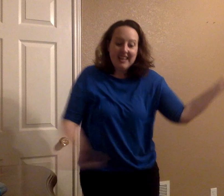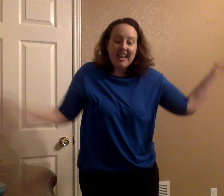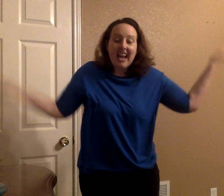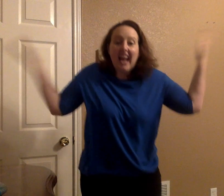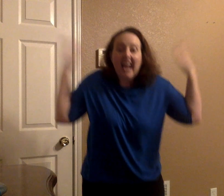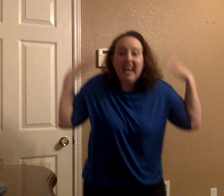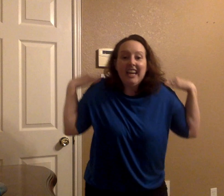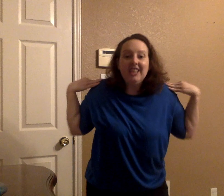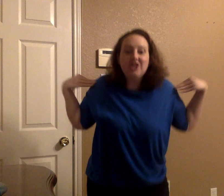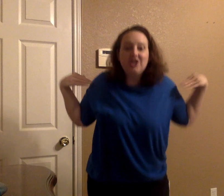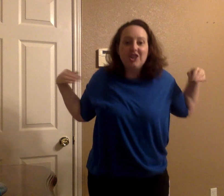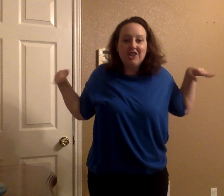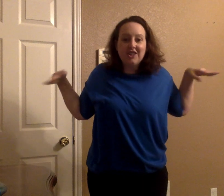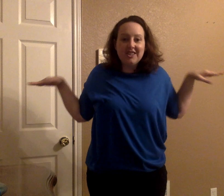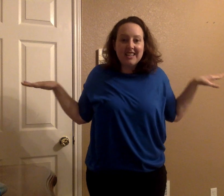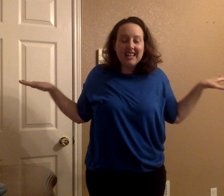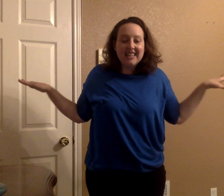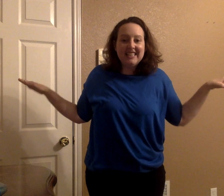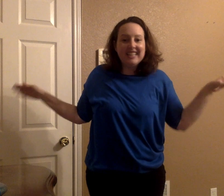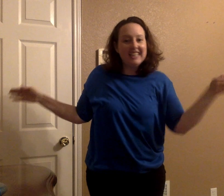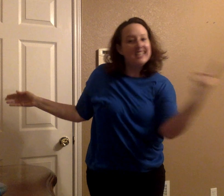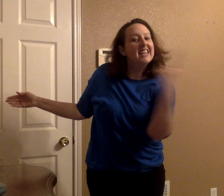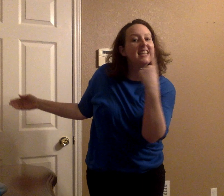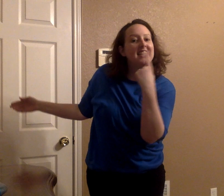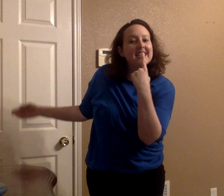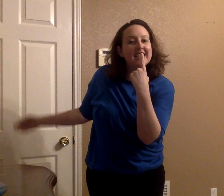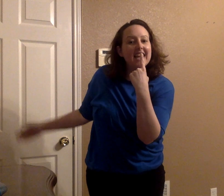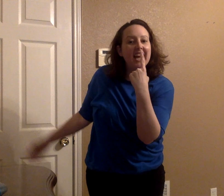angels did say.